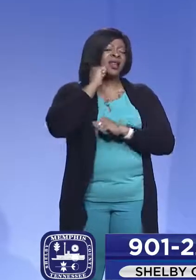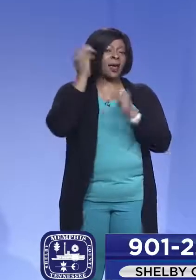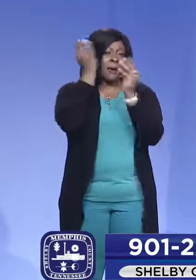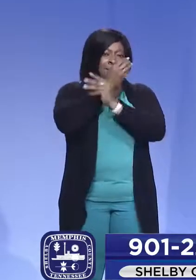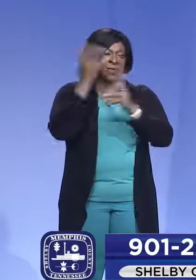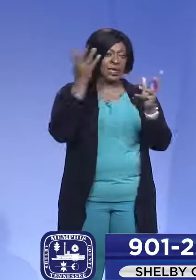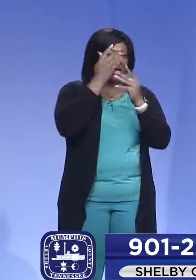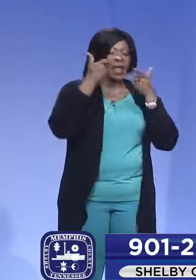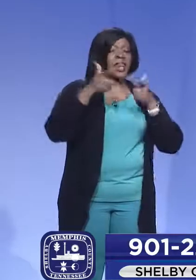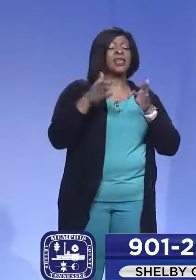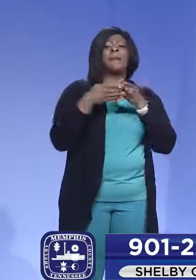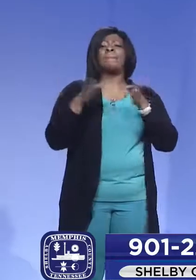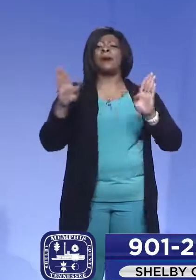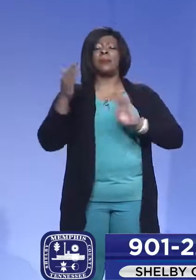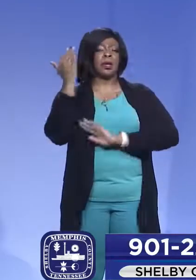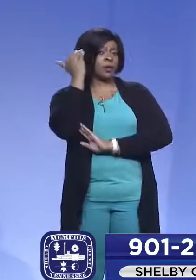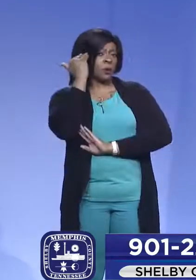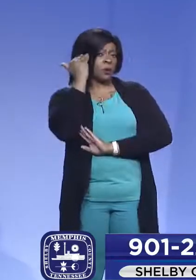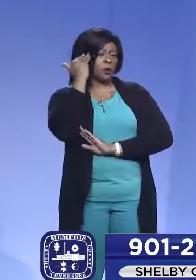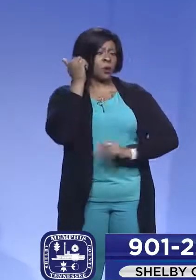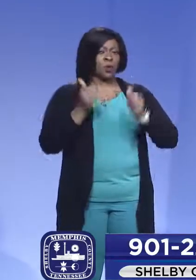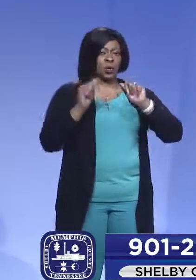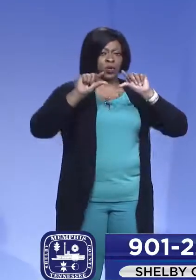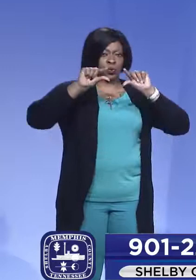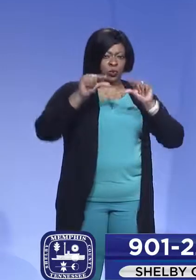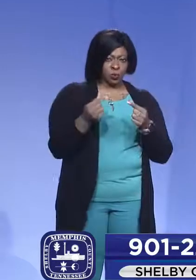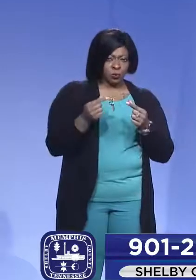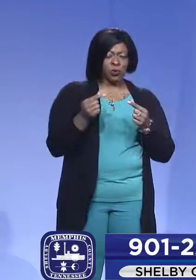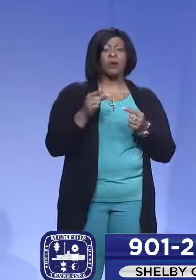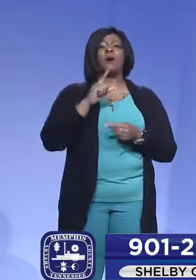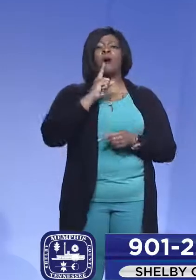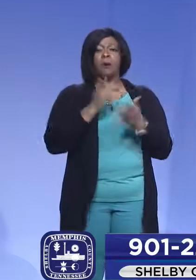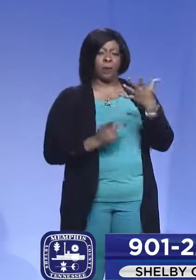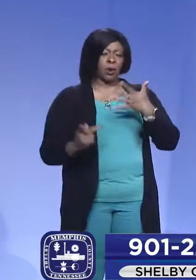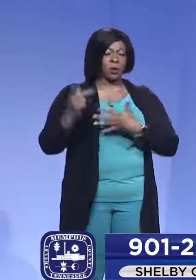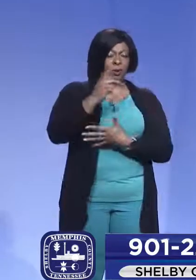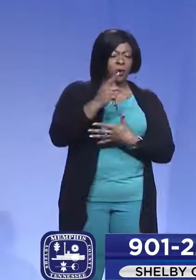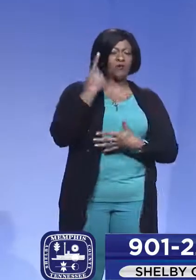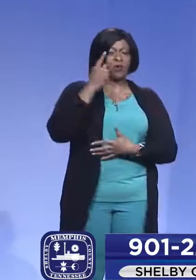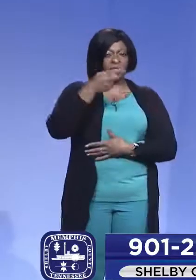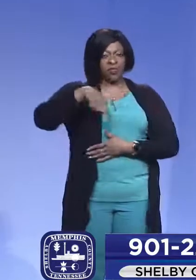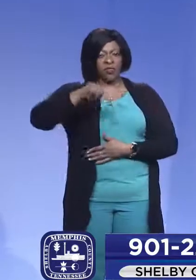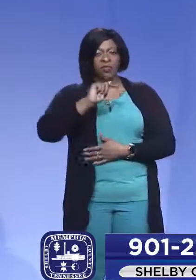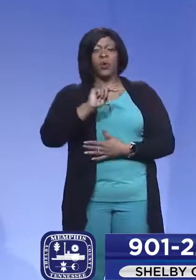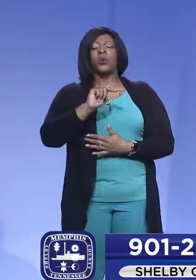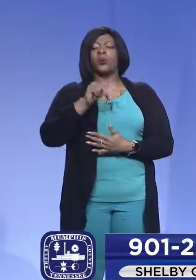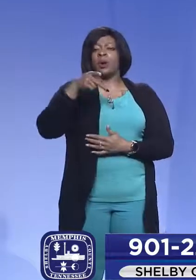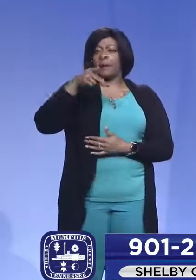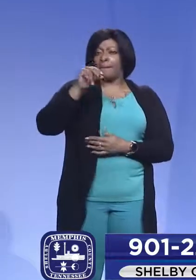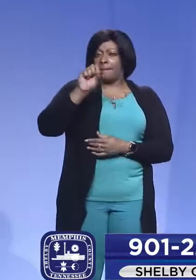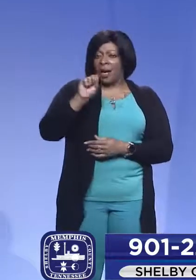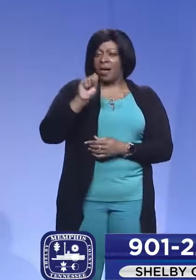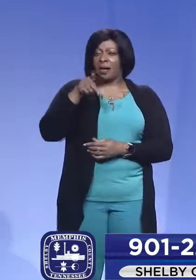updates and let the public know which groups are being prioritized for those particular pods on